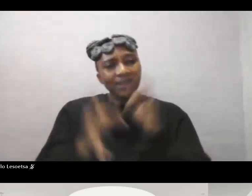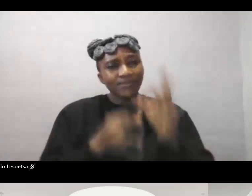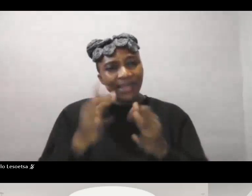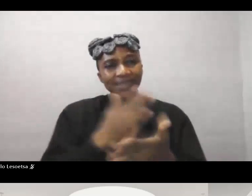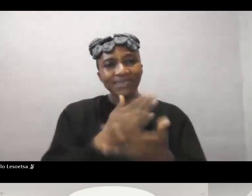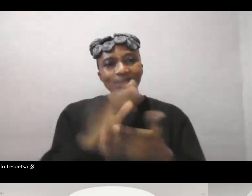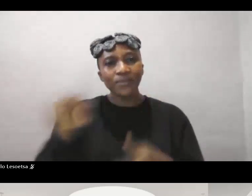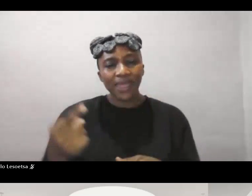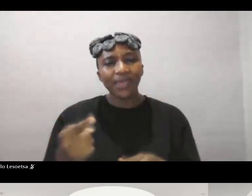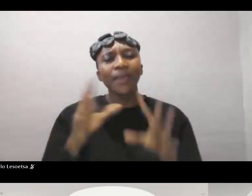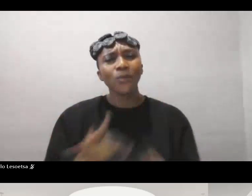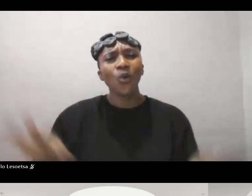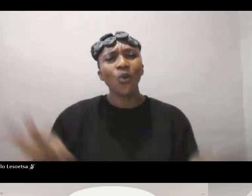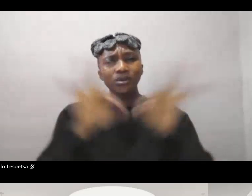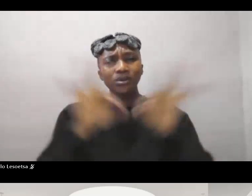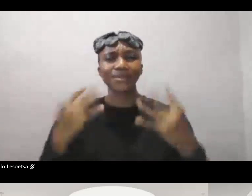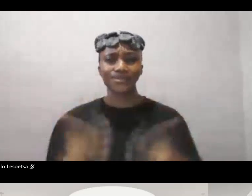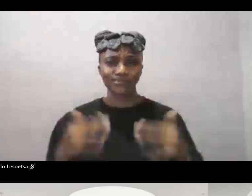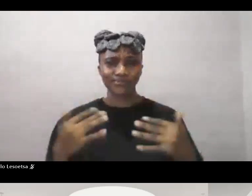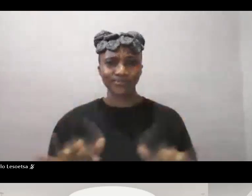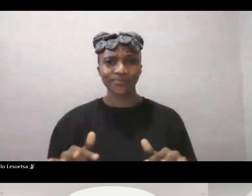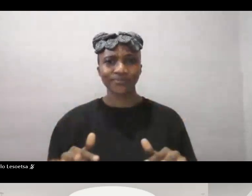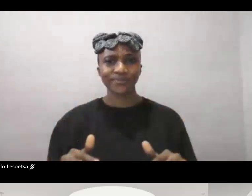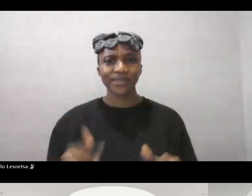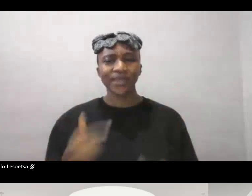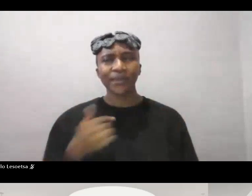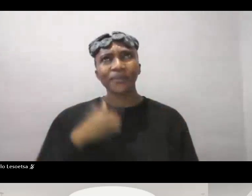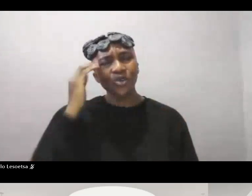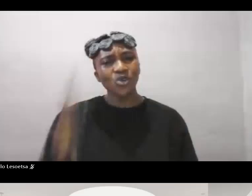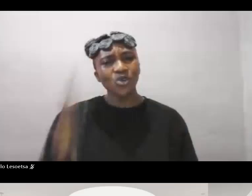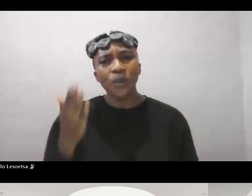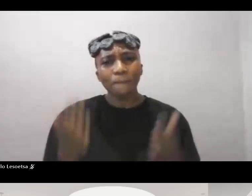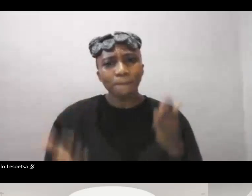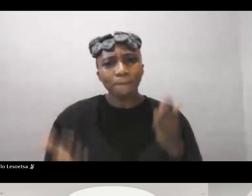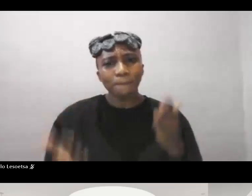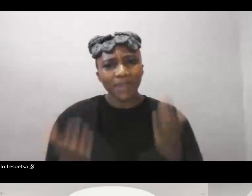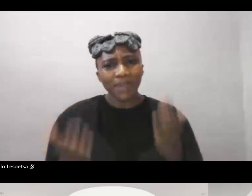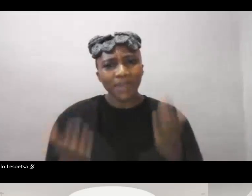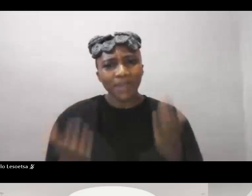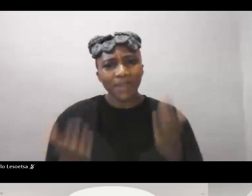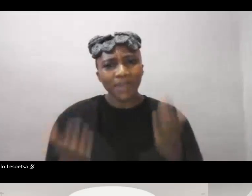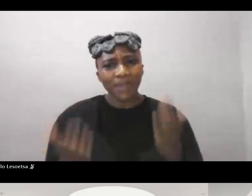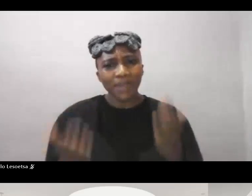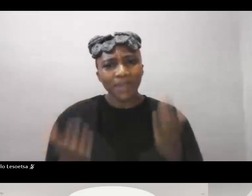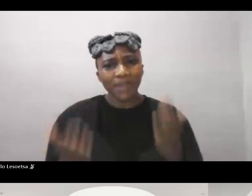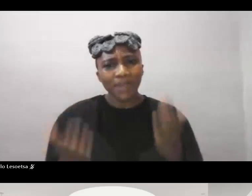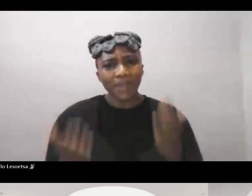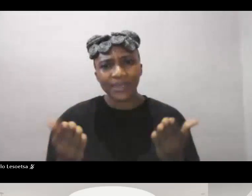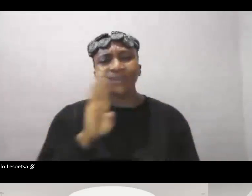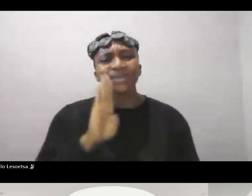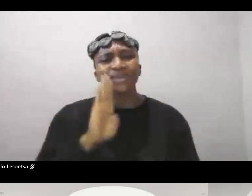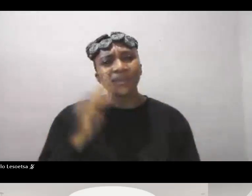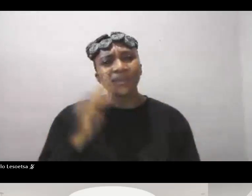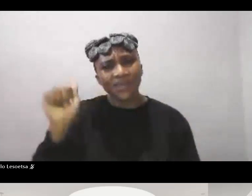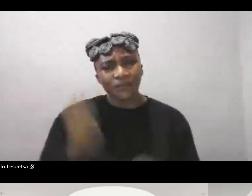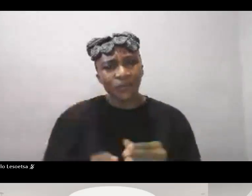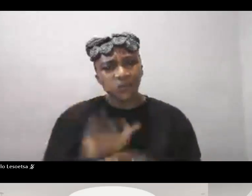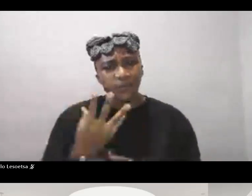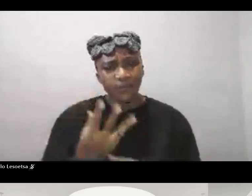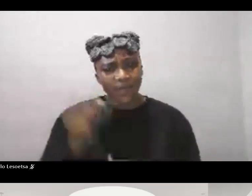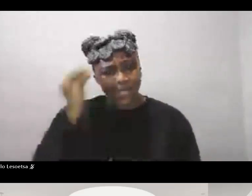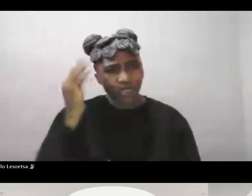something I don't know whether he spoke about it in semester 1 and semester 2, but it's something you often find as a way in which persons